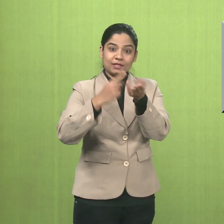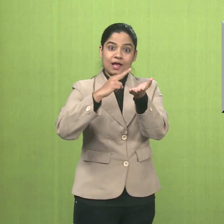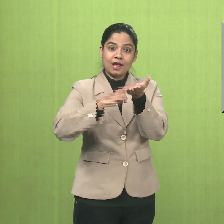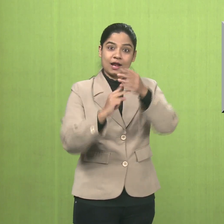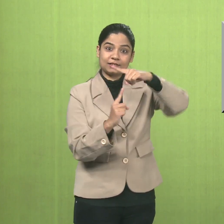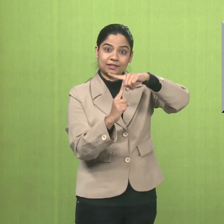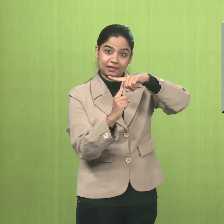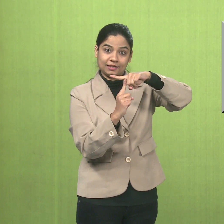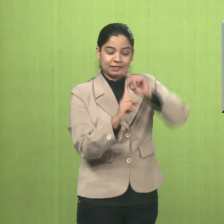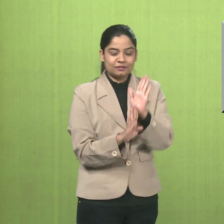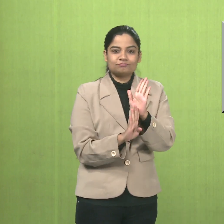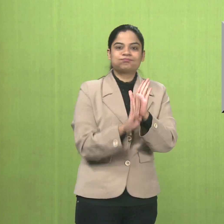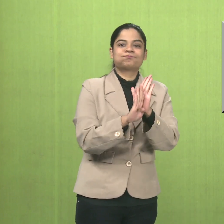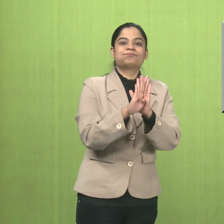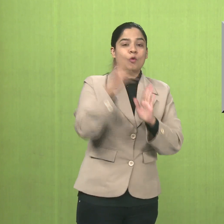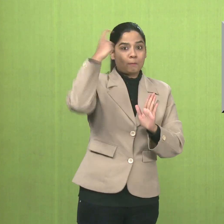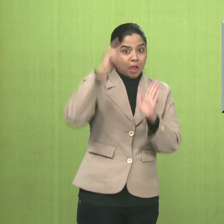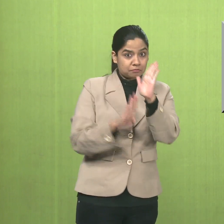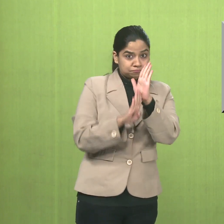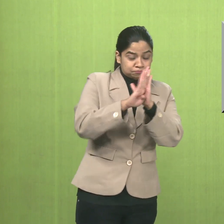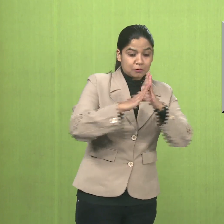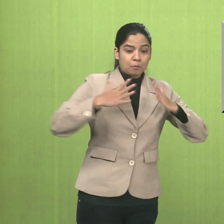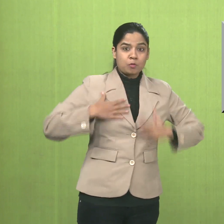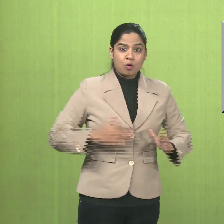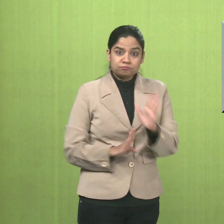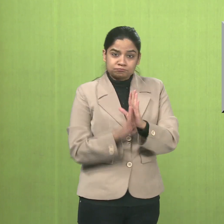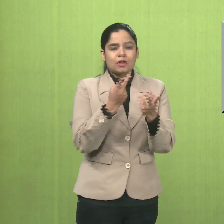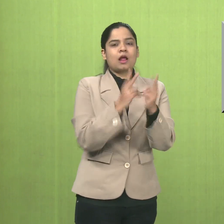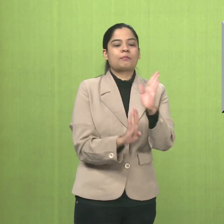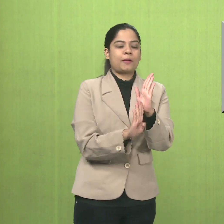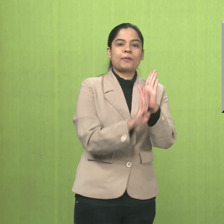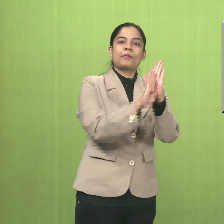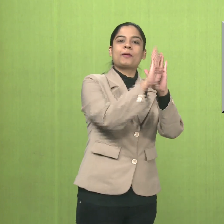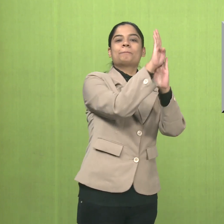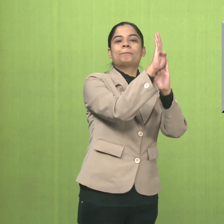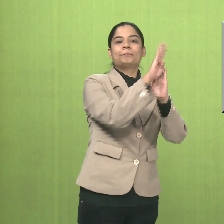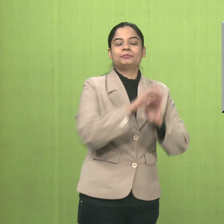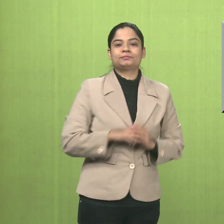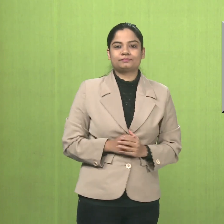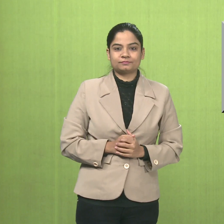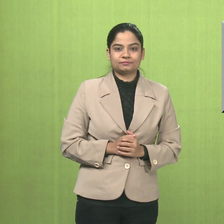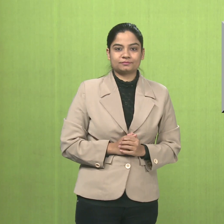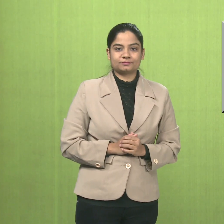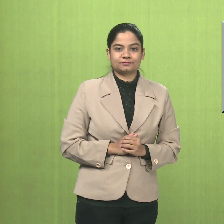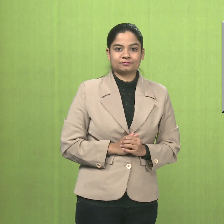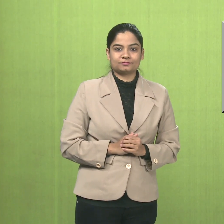Development is a process that creates growth, mental development, physical development, etc.